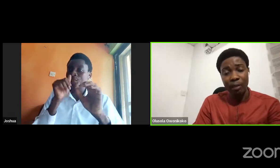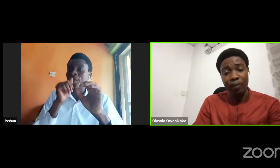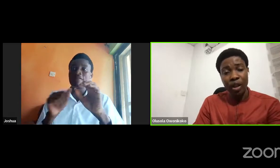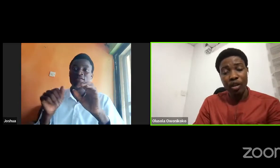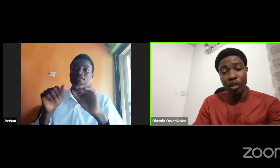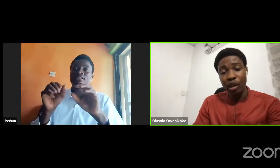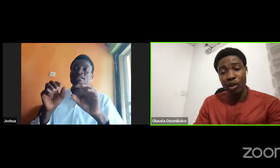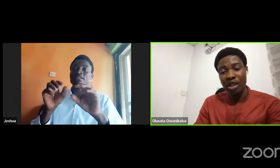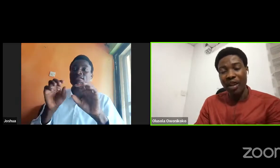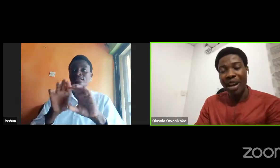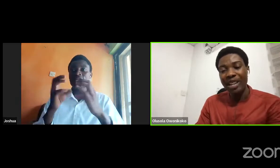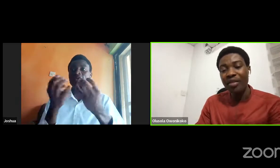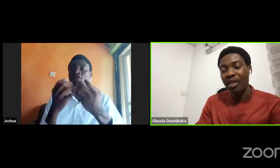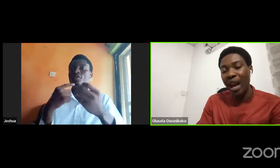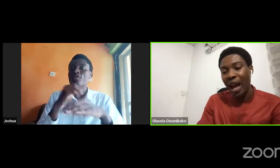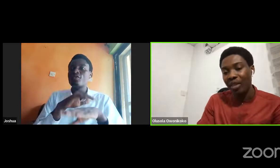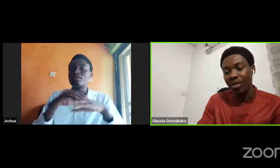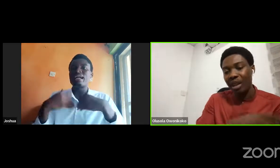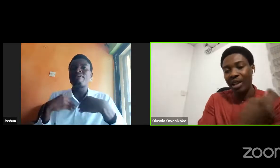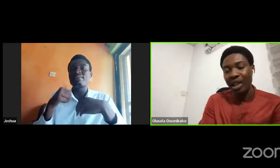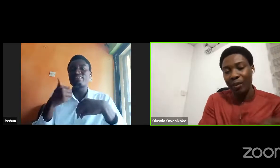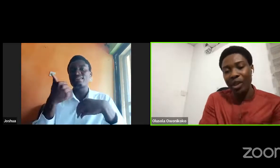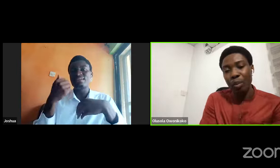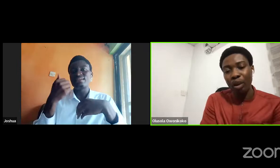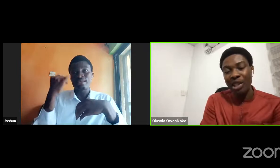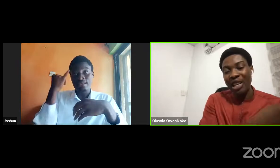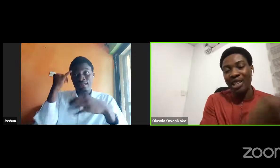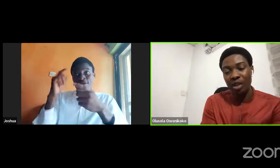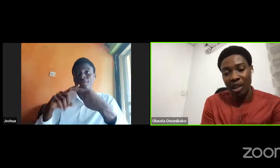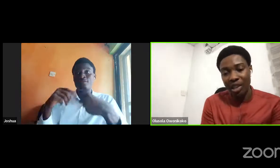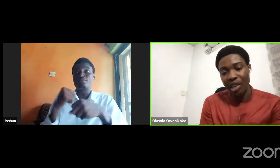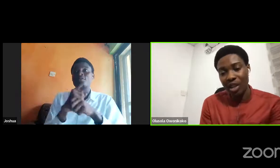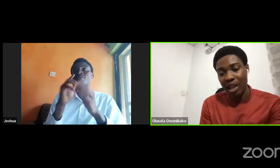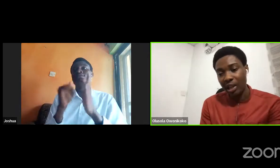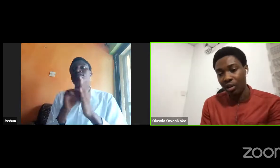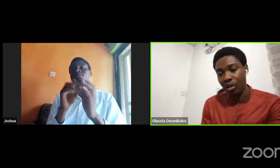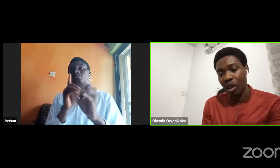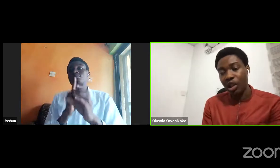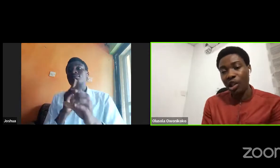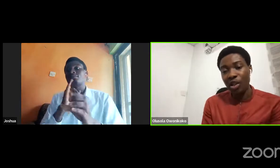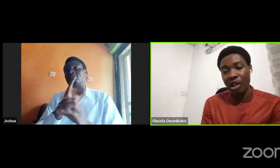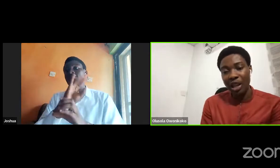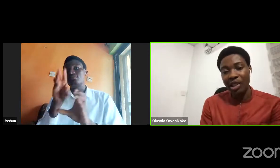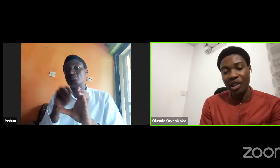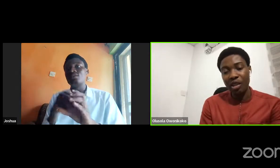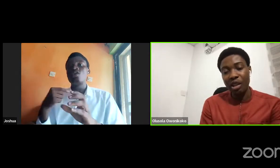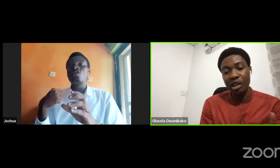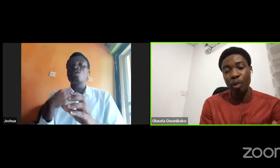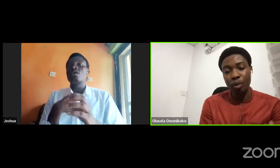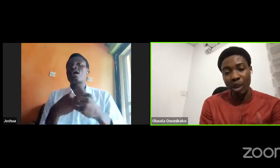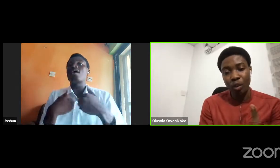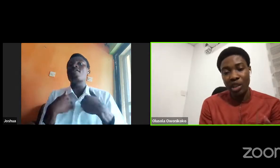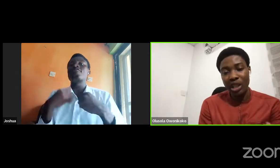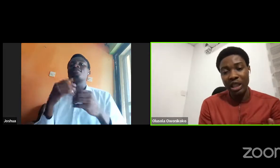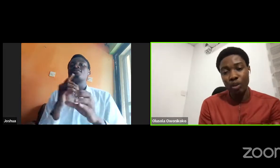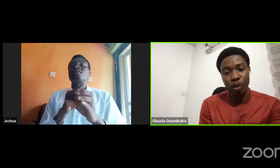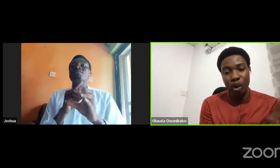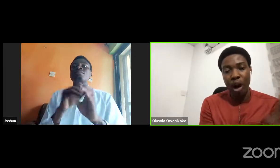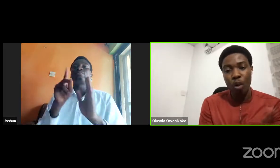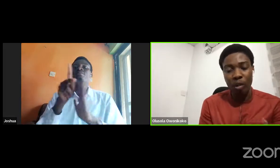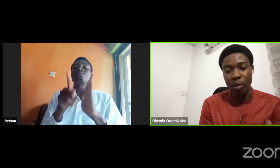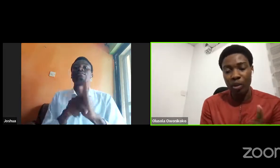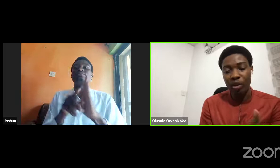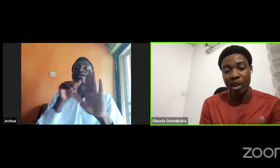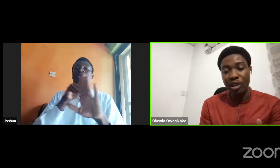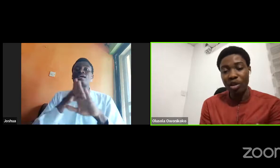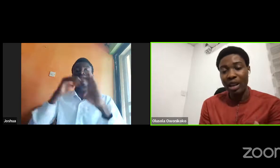is inclusive, and even have disability policy at organizational level, such that these people that we see,